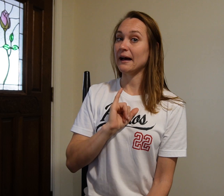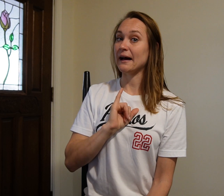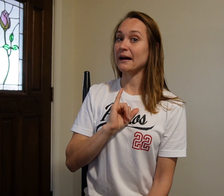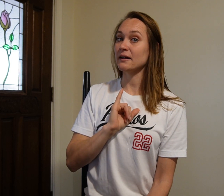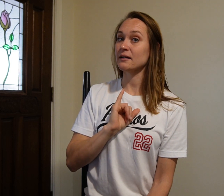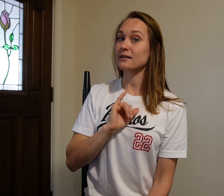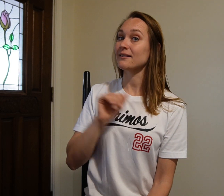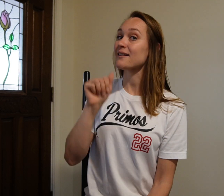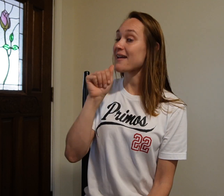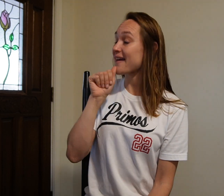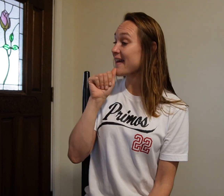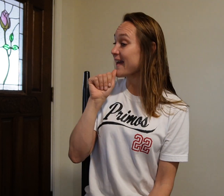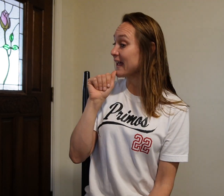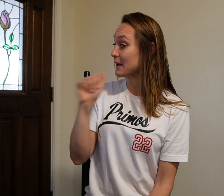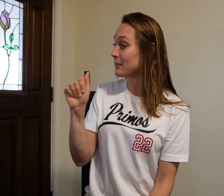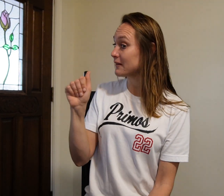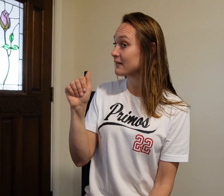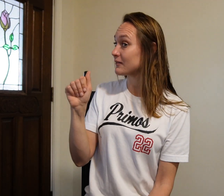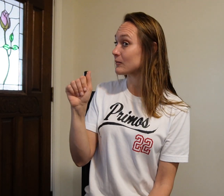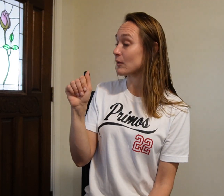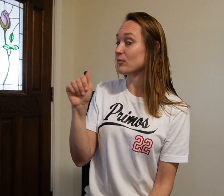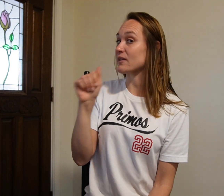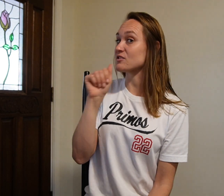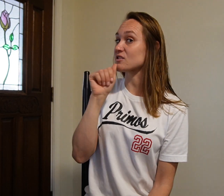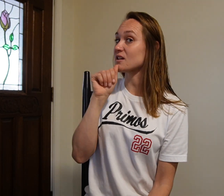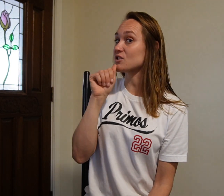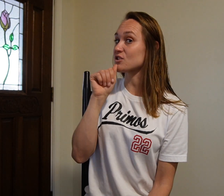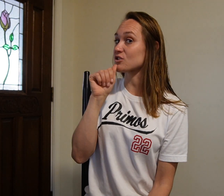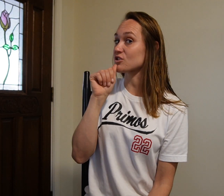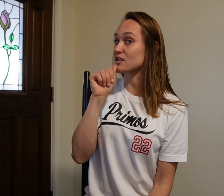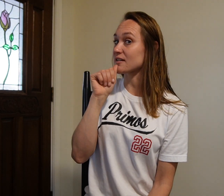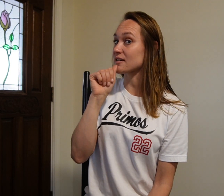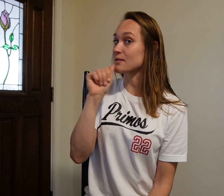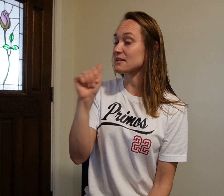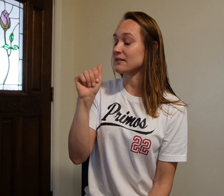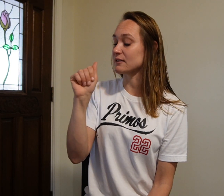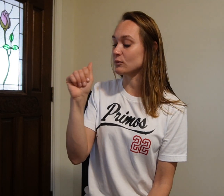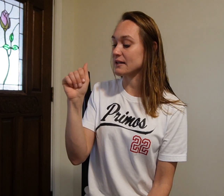I am. Remember, that just touches your chin and comes out a little ways.